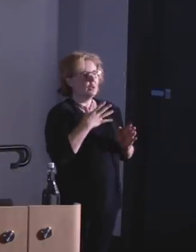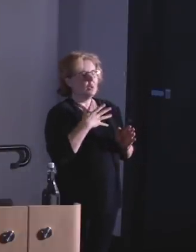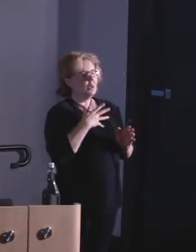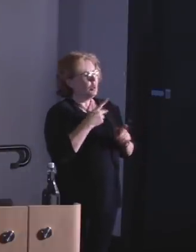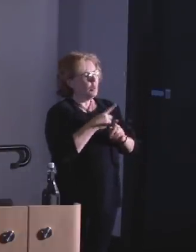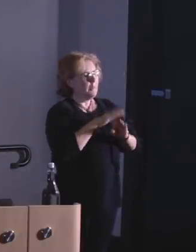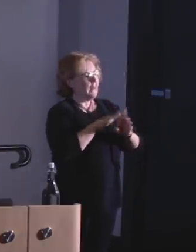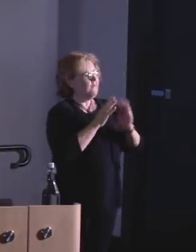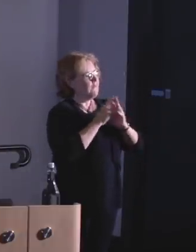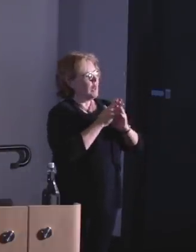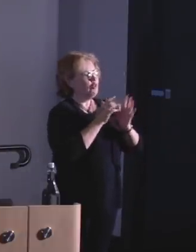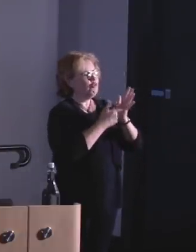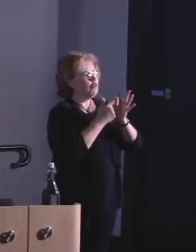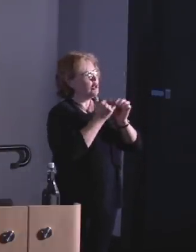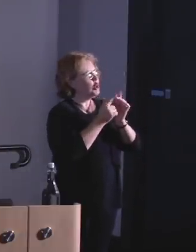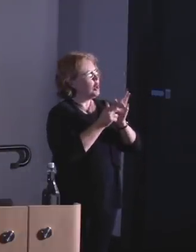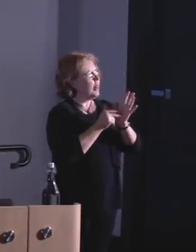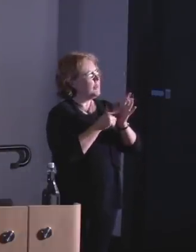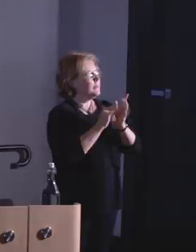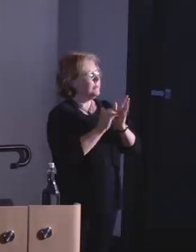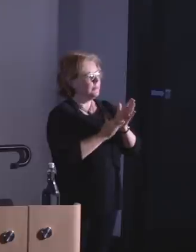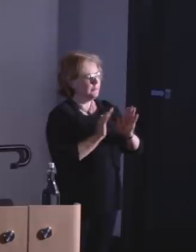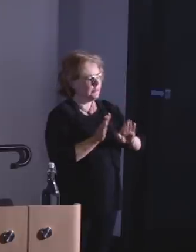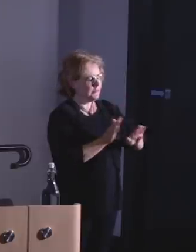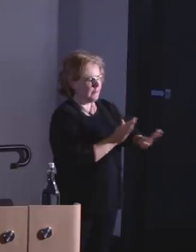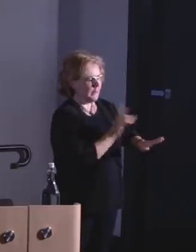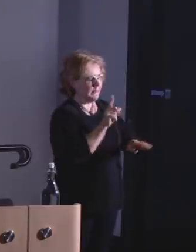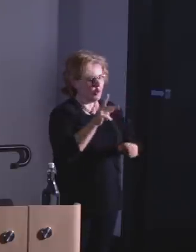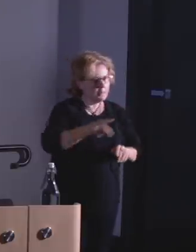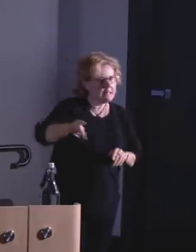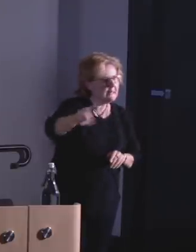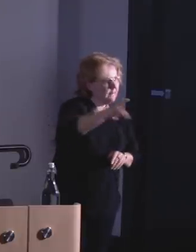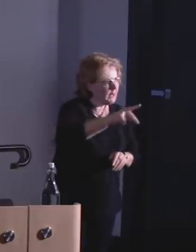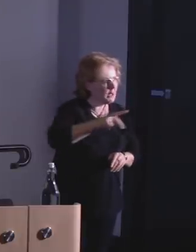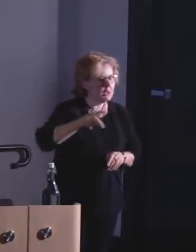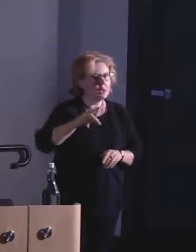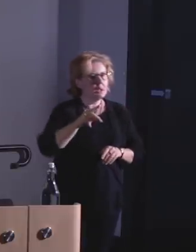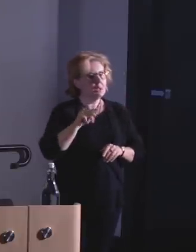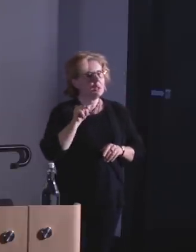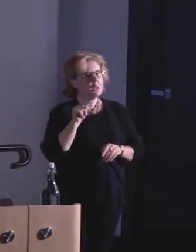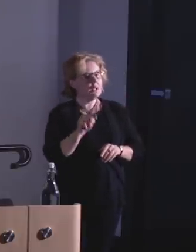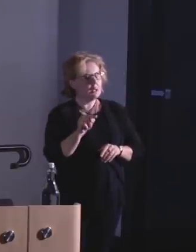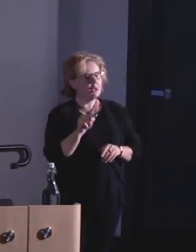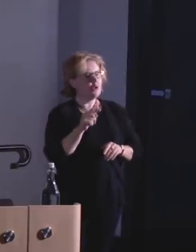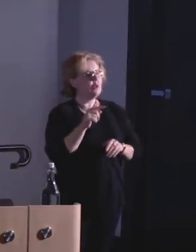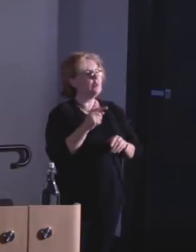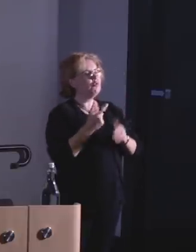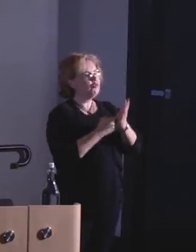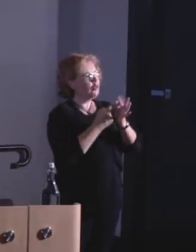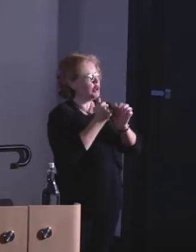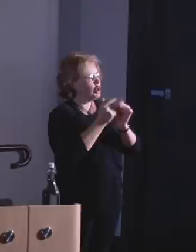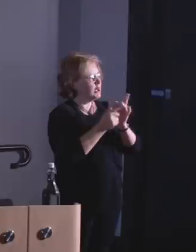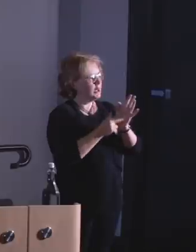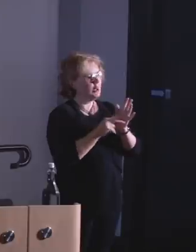But for the Pacific, on the issue of climate change, not only did the Pacific come